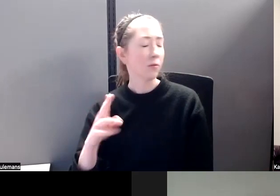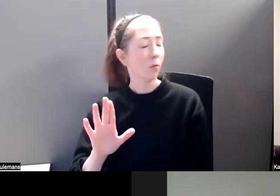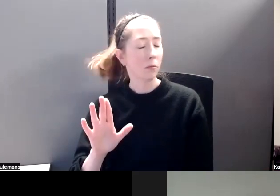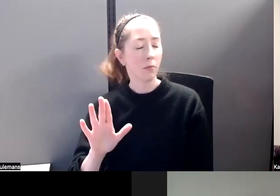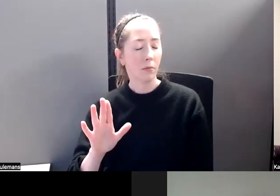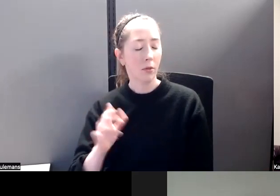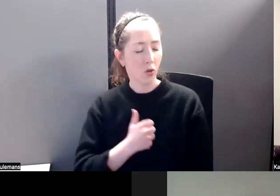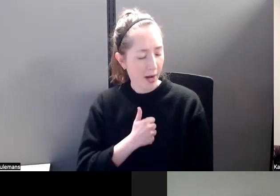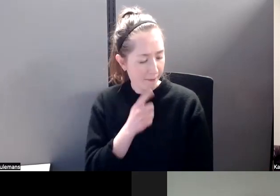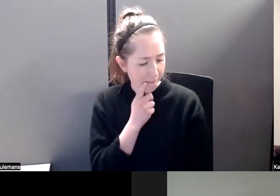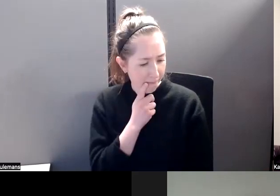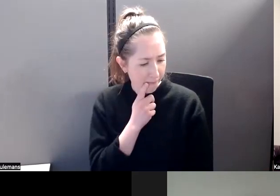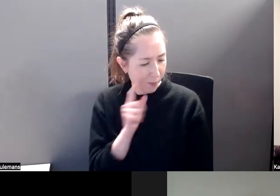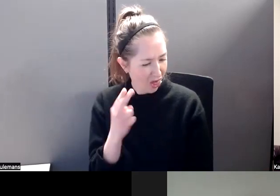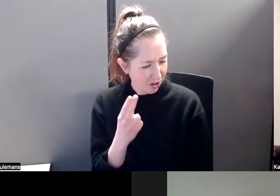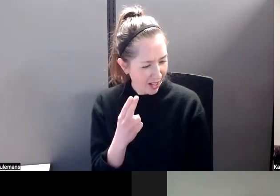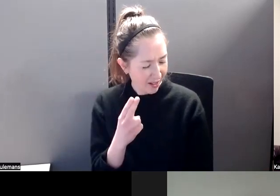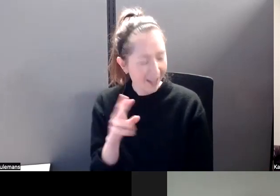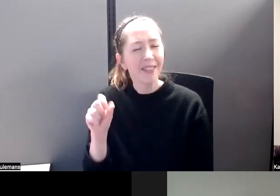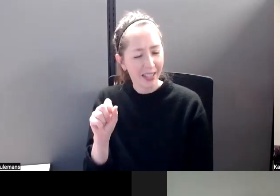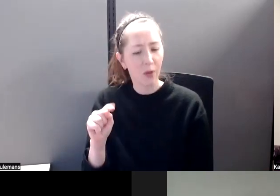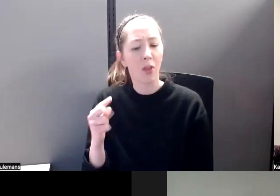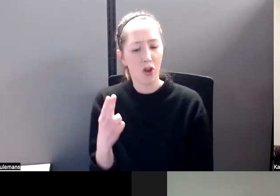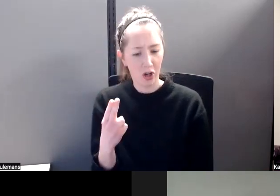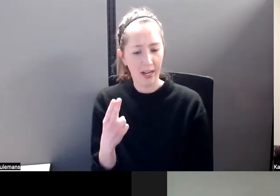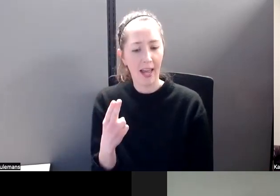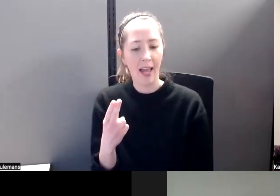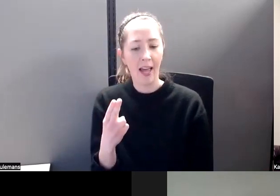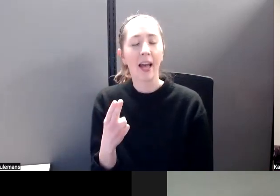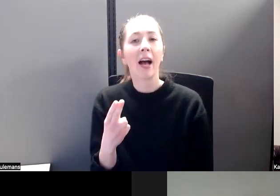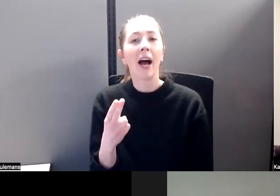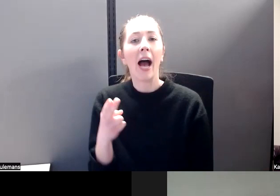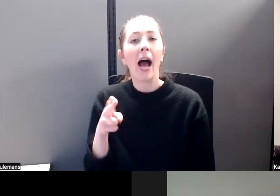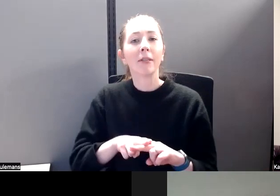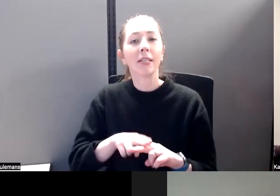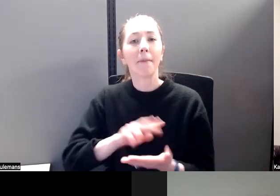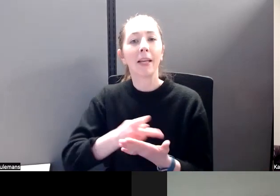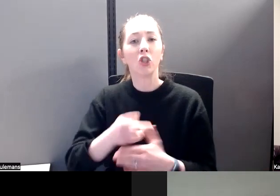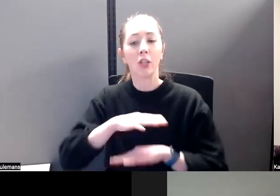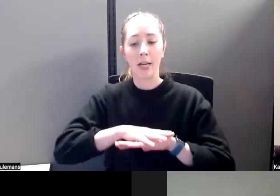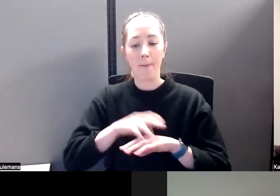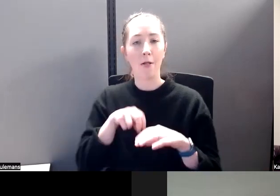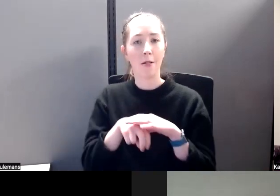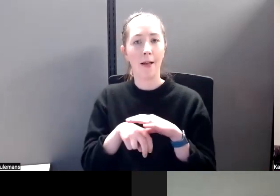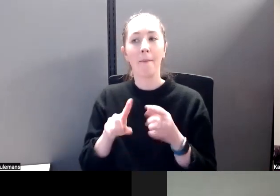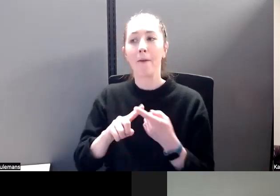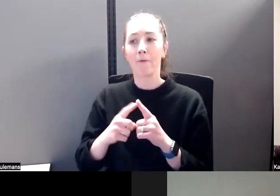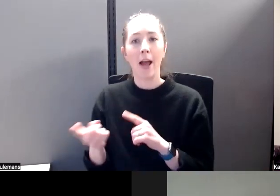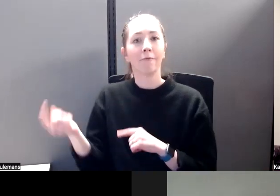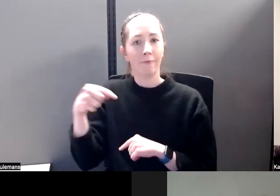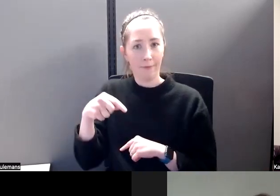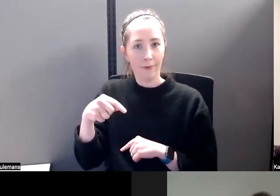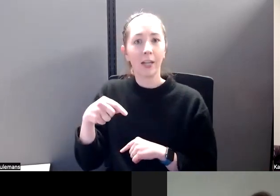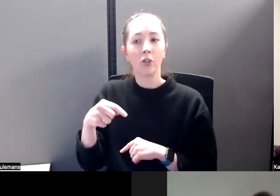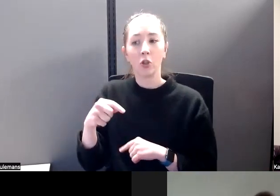sorry. Was it Thursday? Yeah, it was a Thursday. And I was sitting at my kitchen table and my friend was over and she was watching